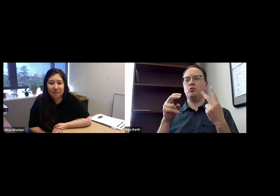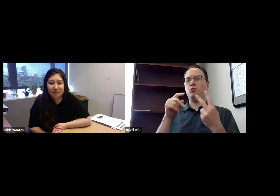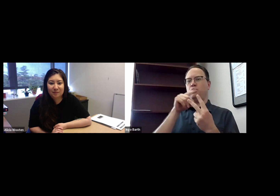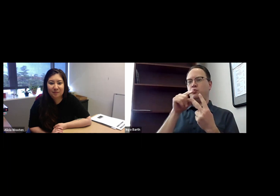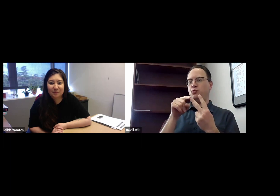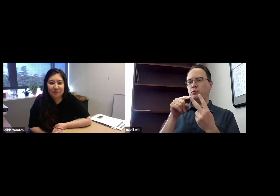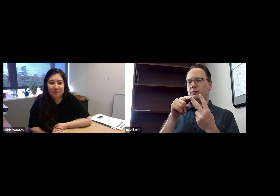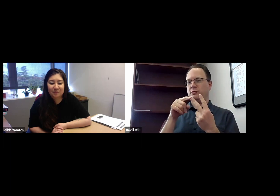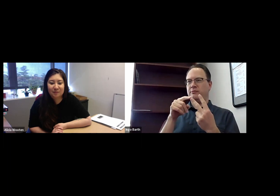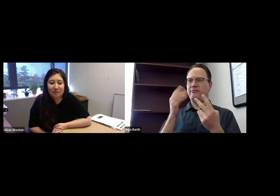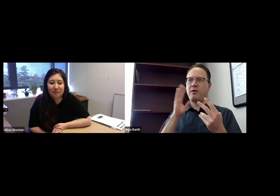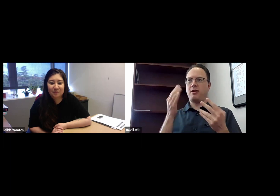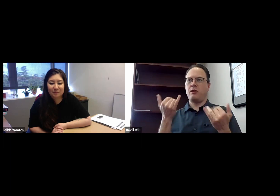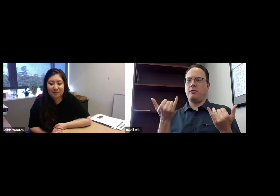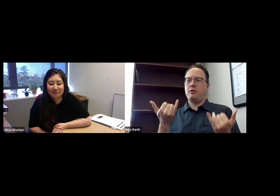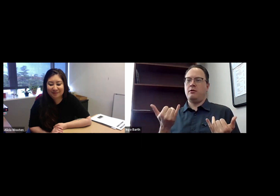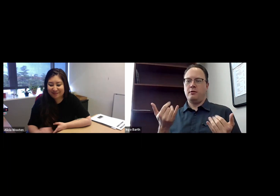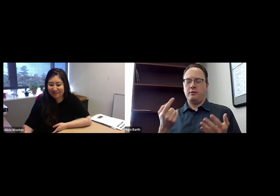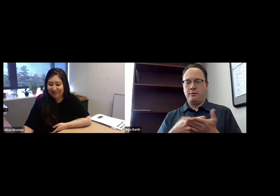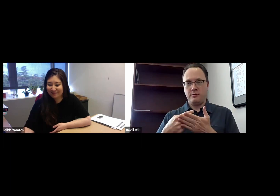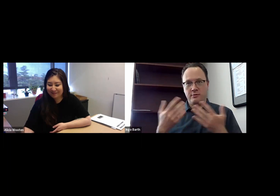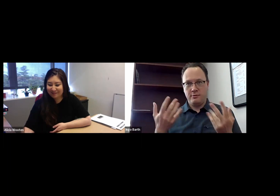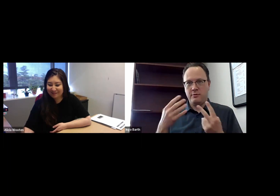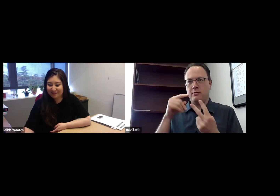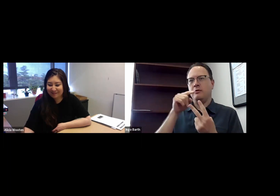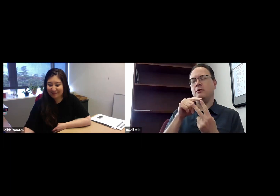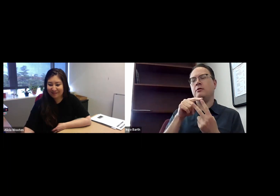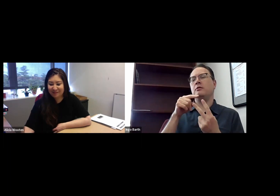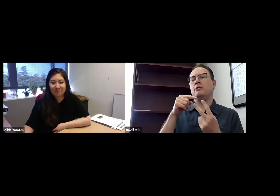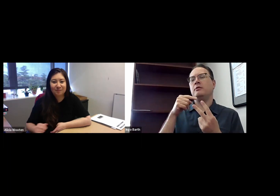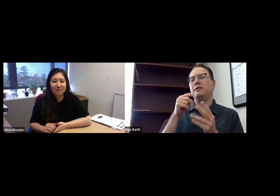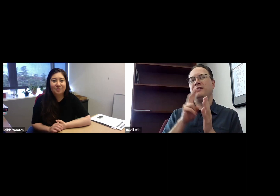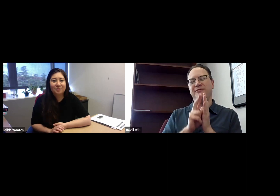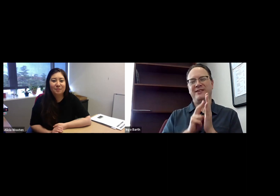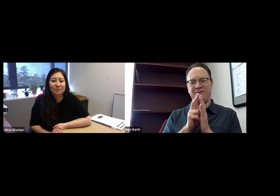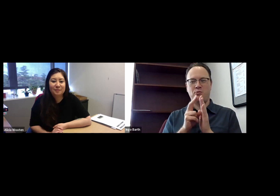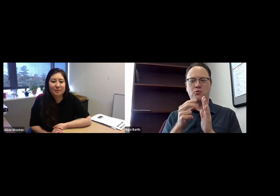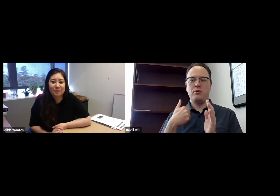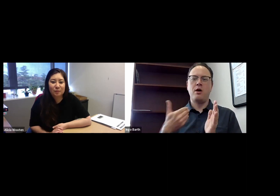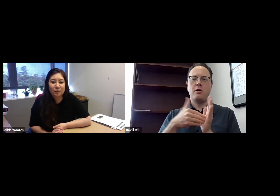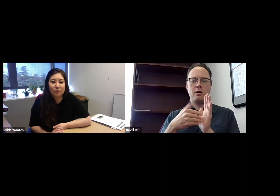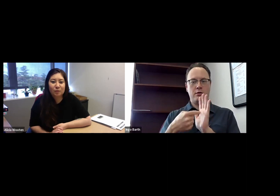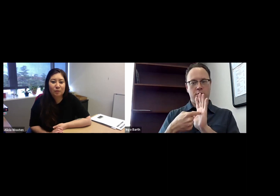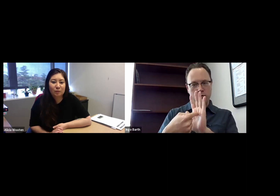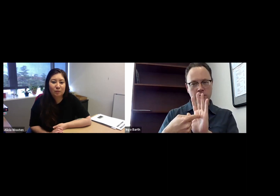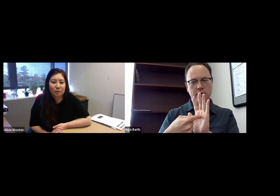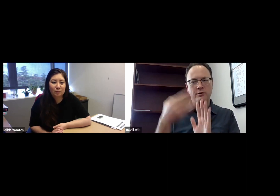meet. But today I'd like to talk about two things. And those